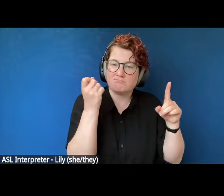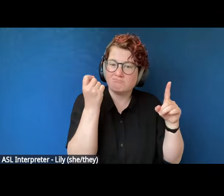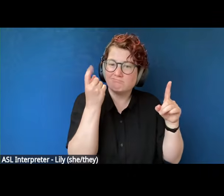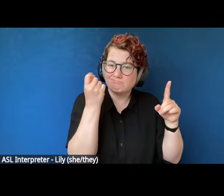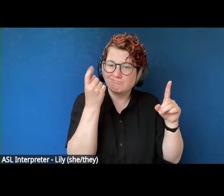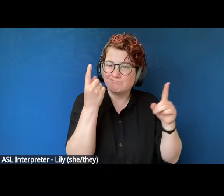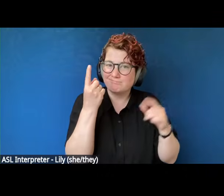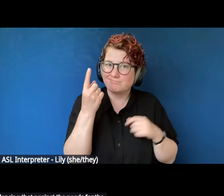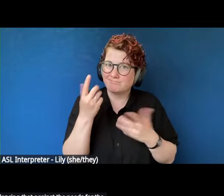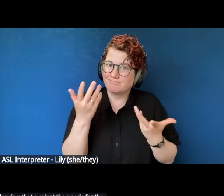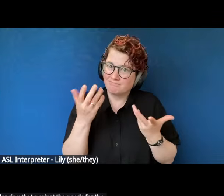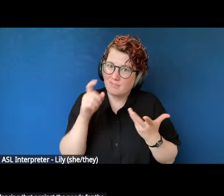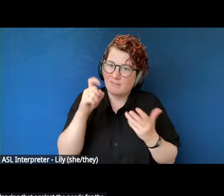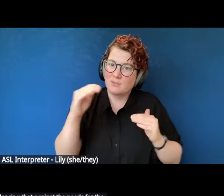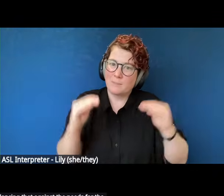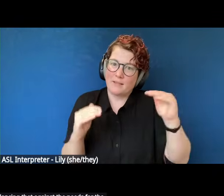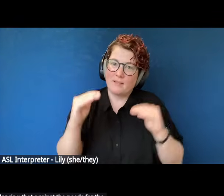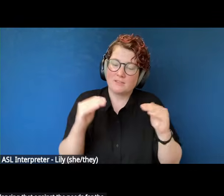effective